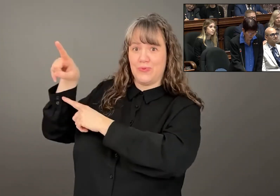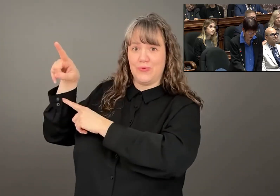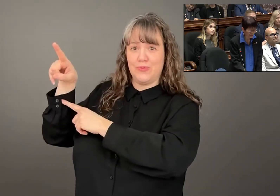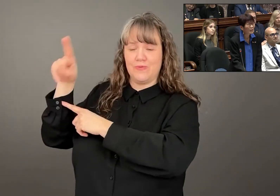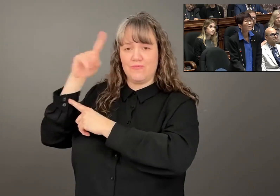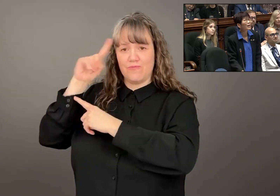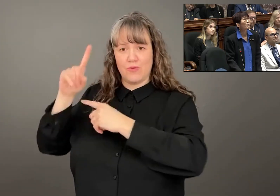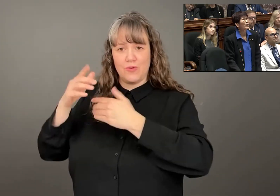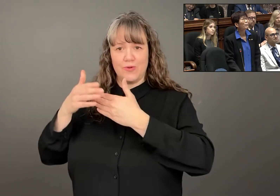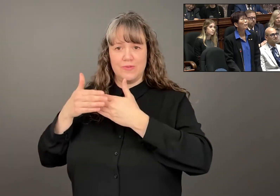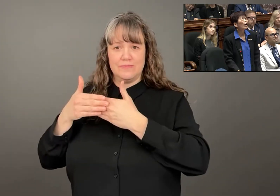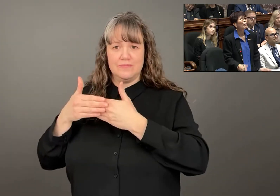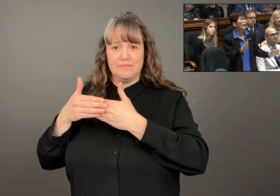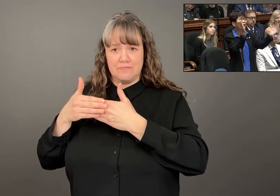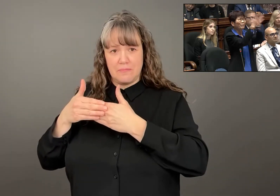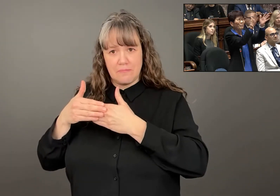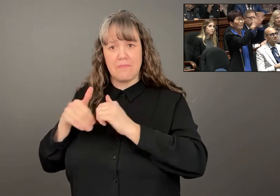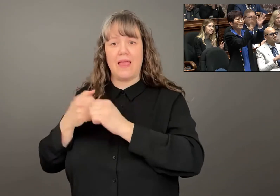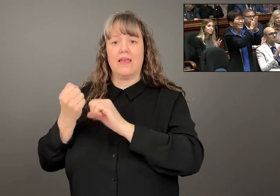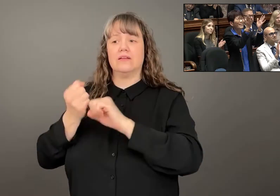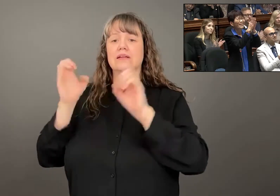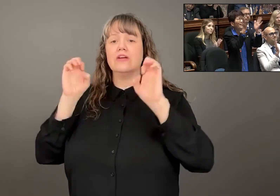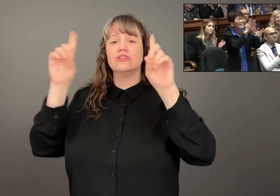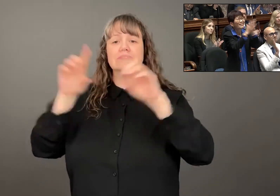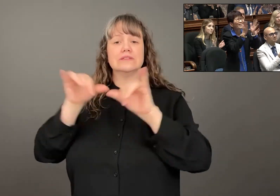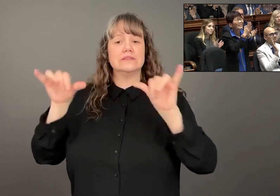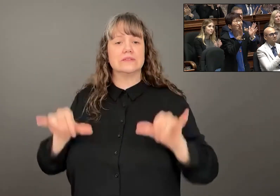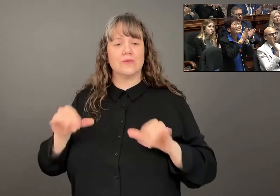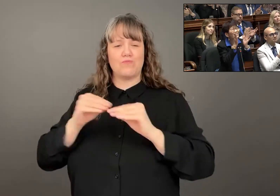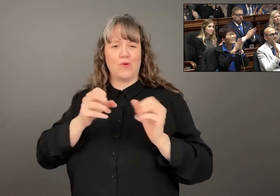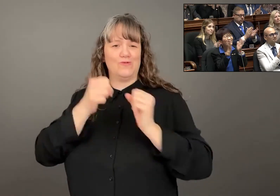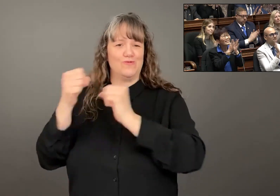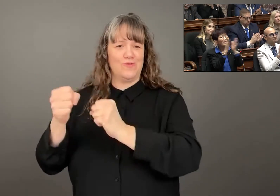and service. Please give them a warm welcome.